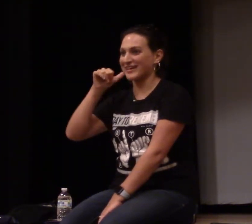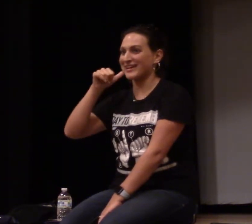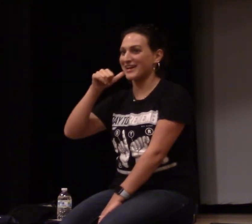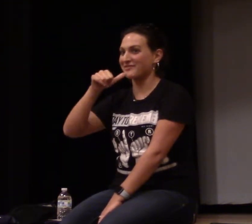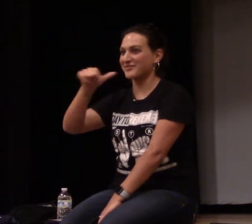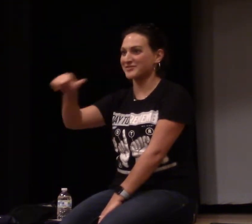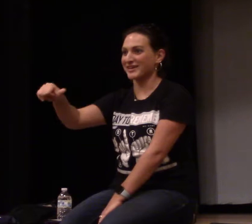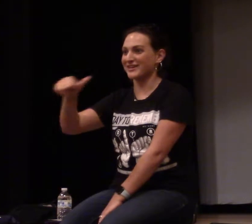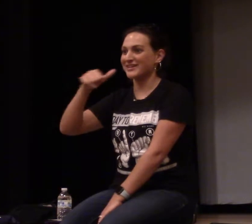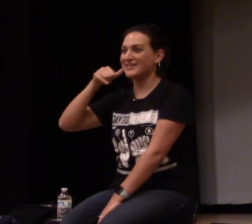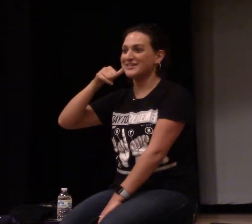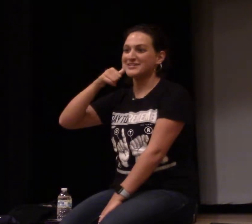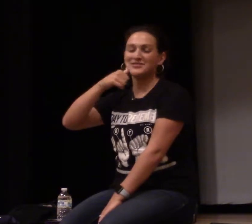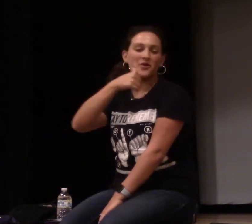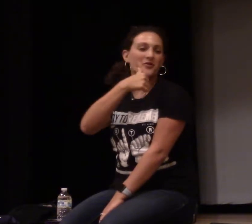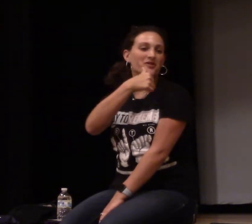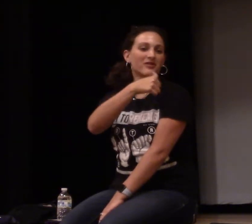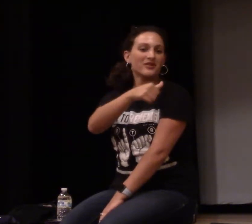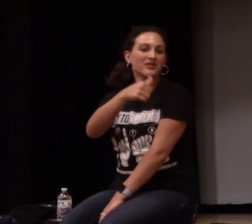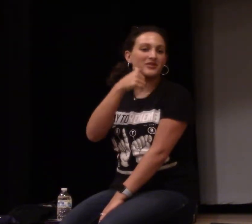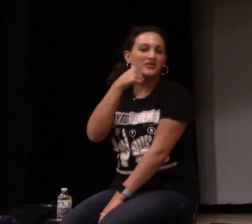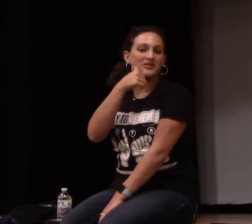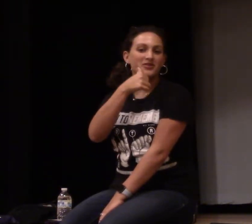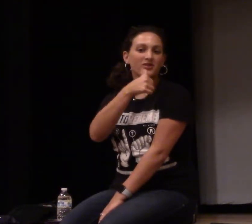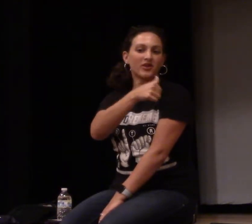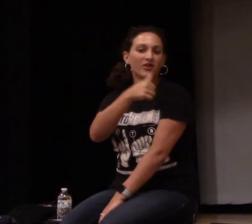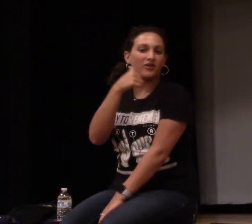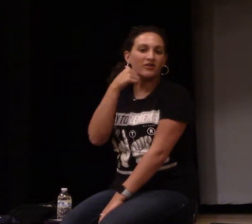get confusing. So girl,